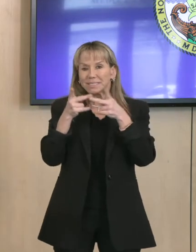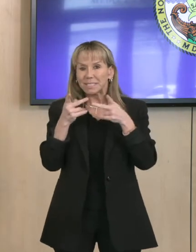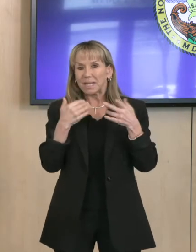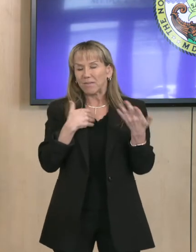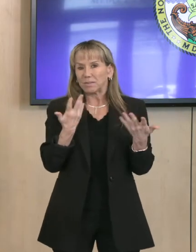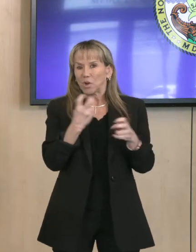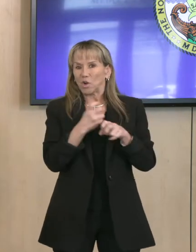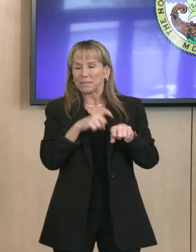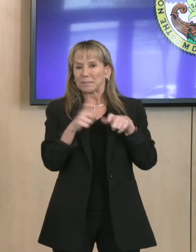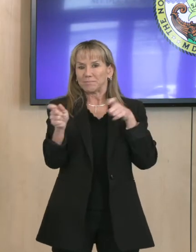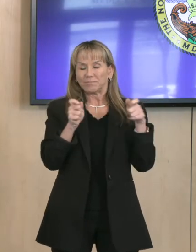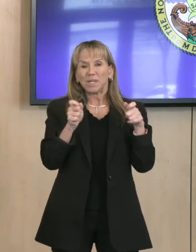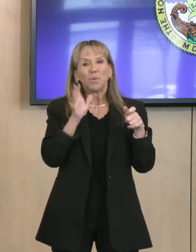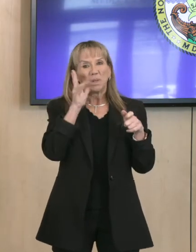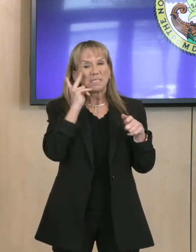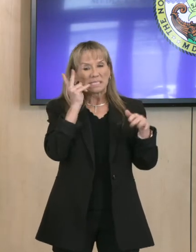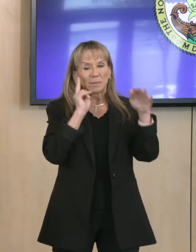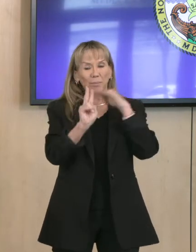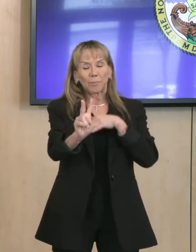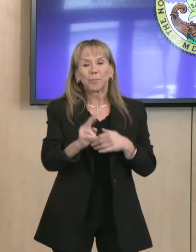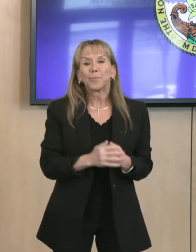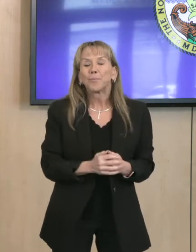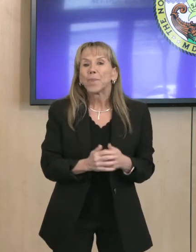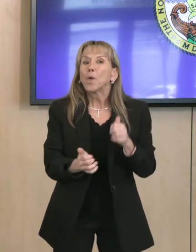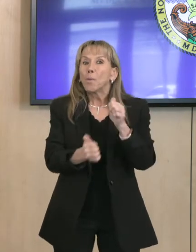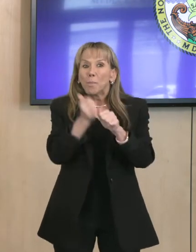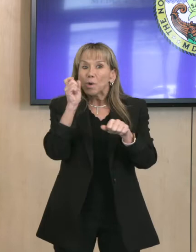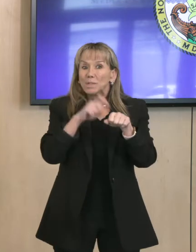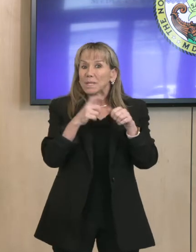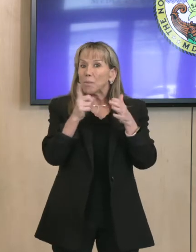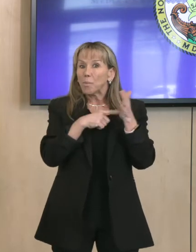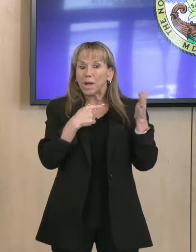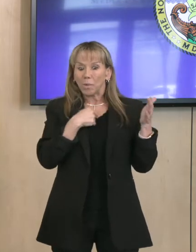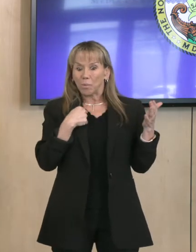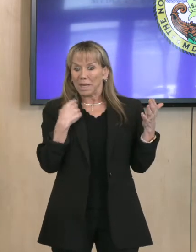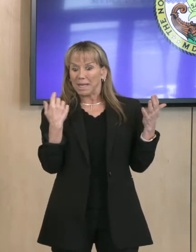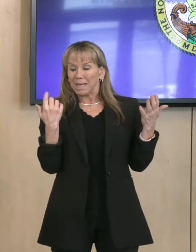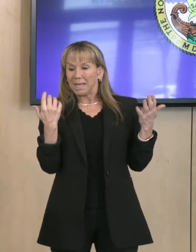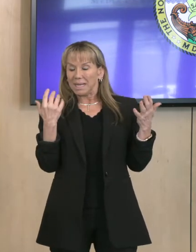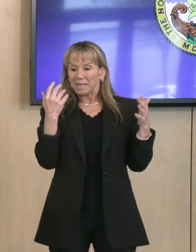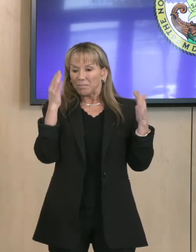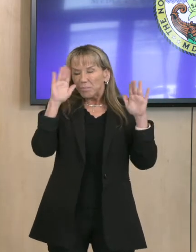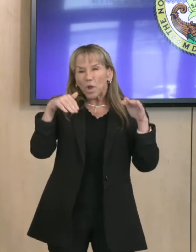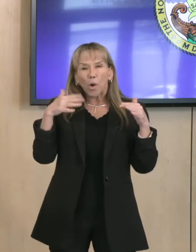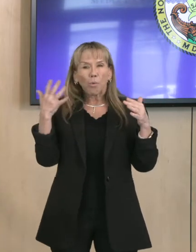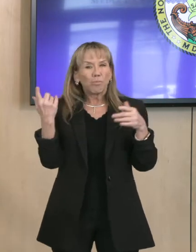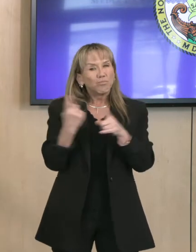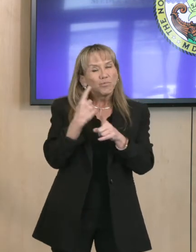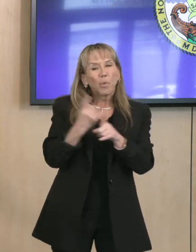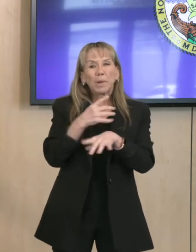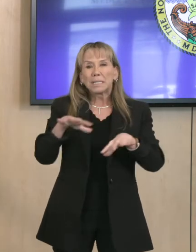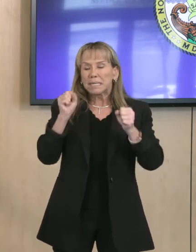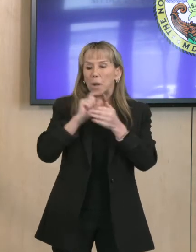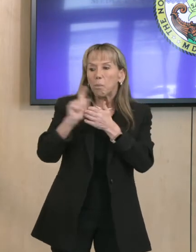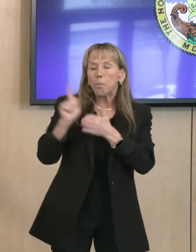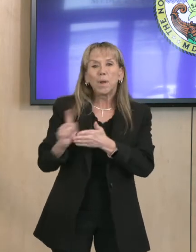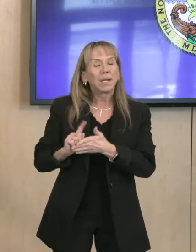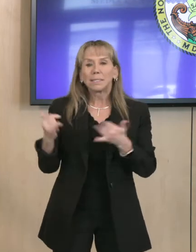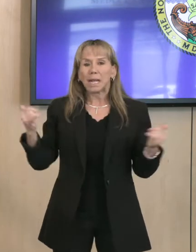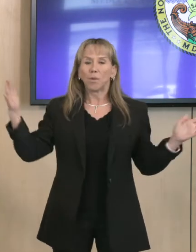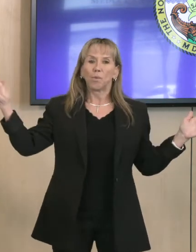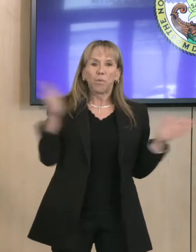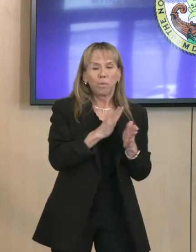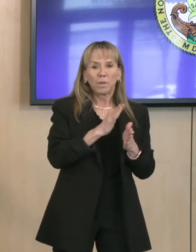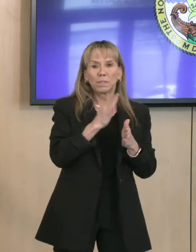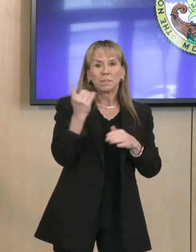normally take months are getting done in weeks. Things that would normally take weeks are getting done in days. And things that would normally take days are getting done in hours. And